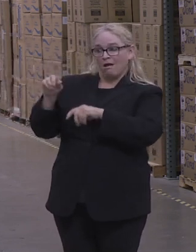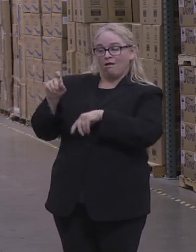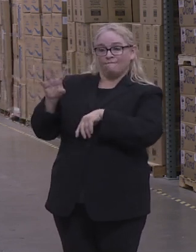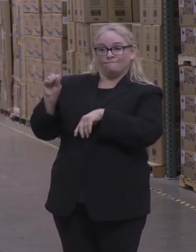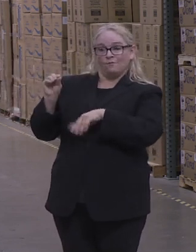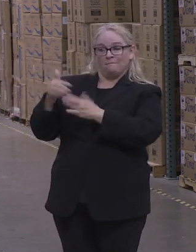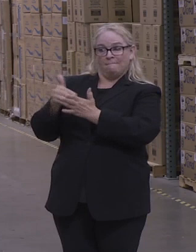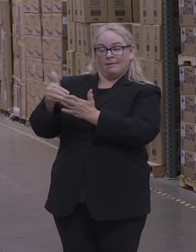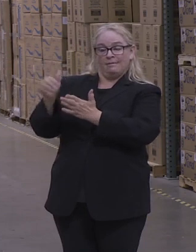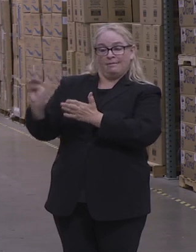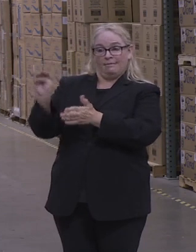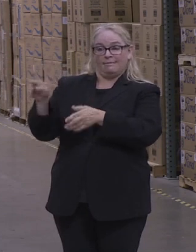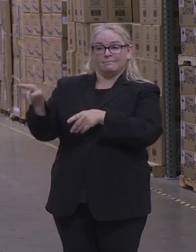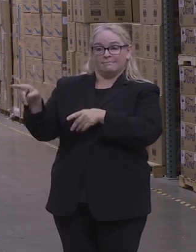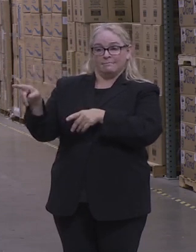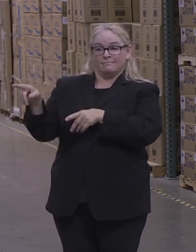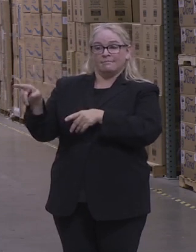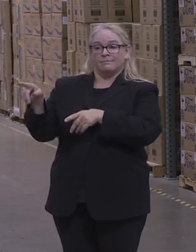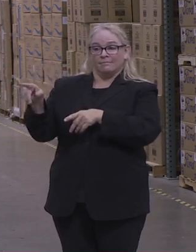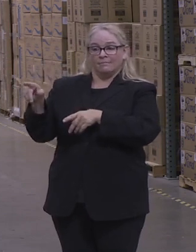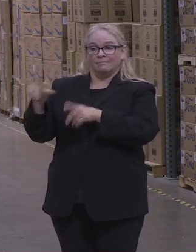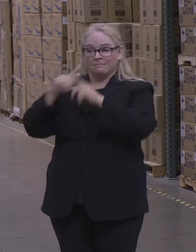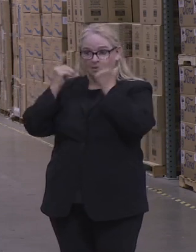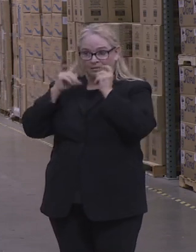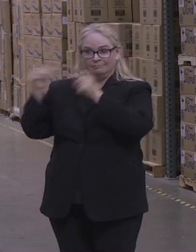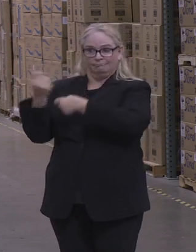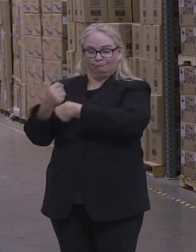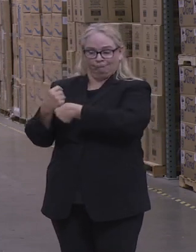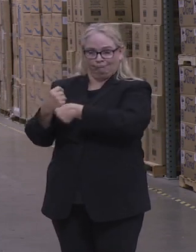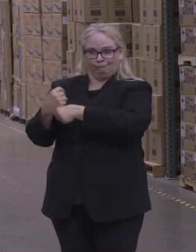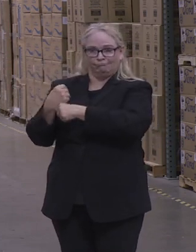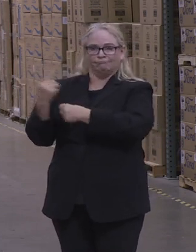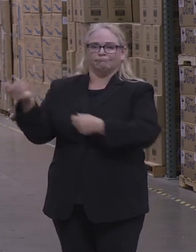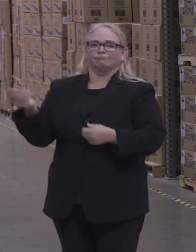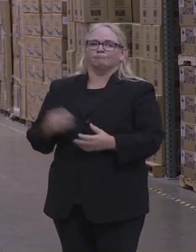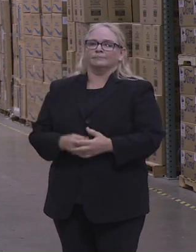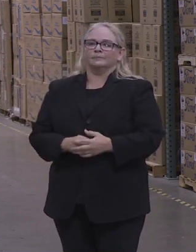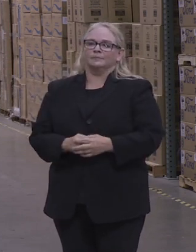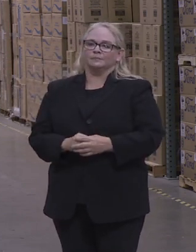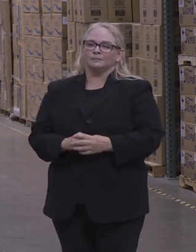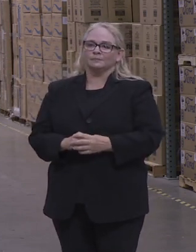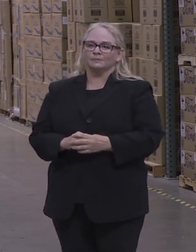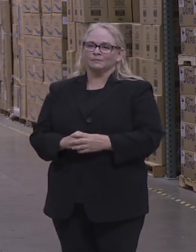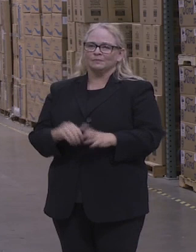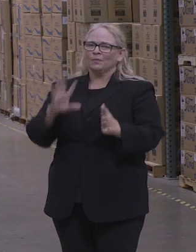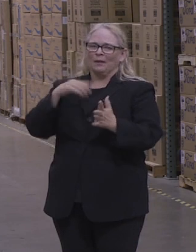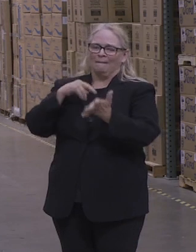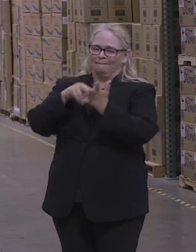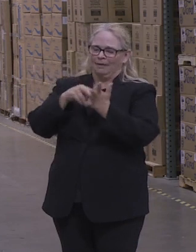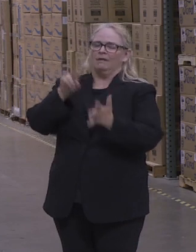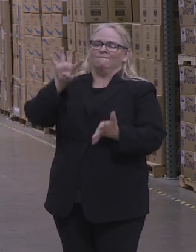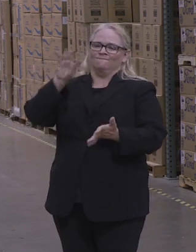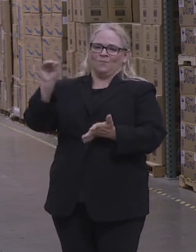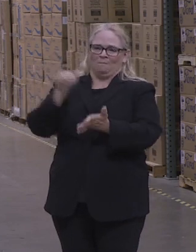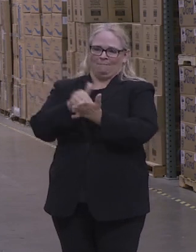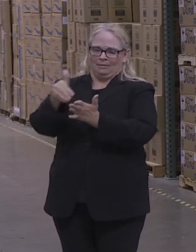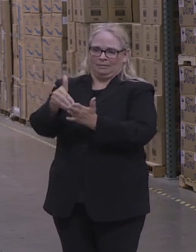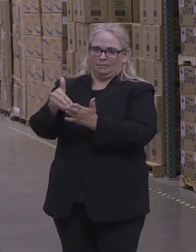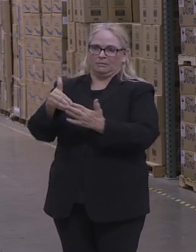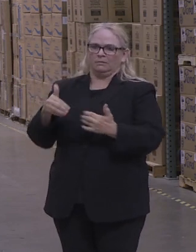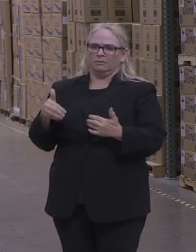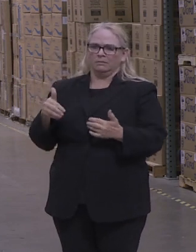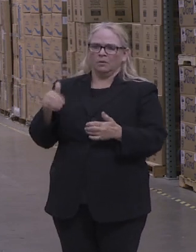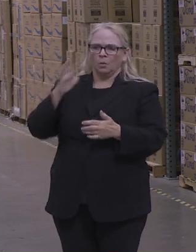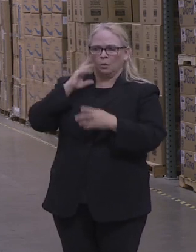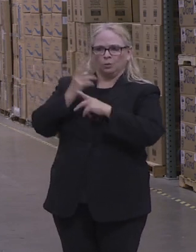off the production line, coming into the state inventory. Those 40 million will draw all of them down in that